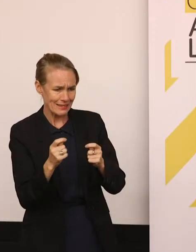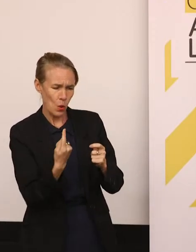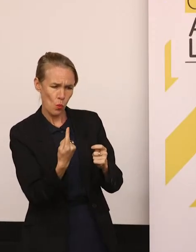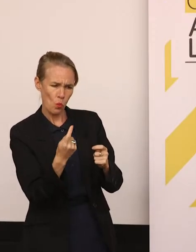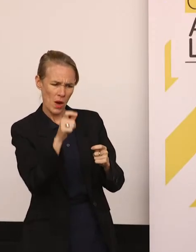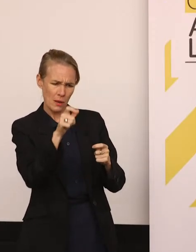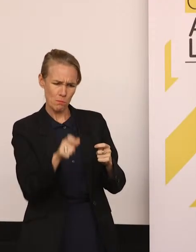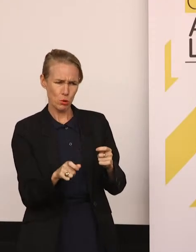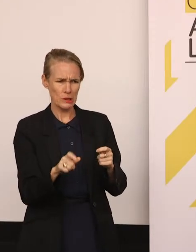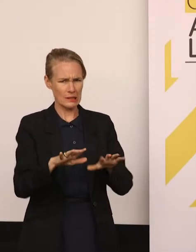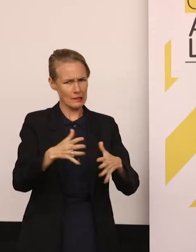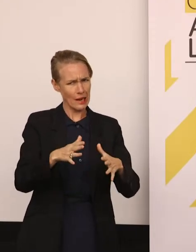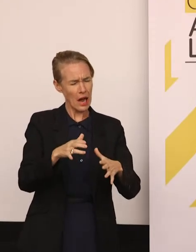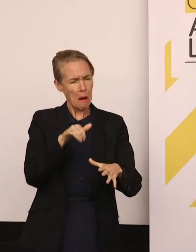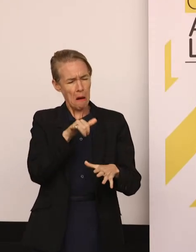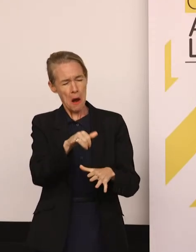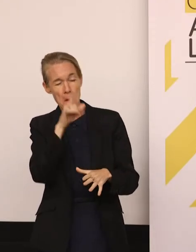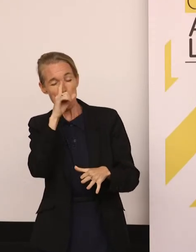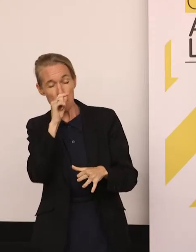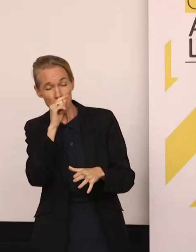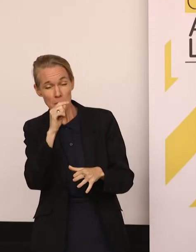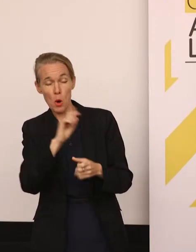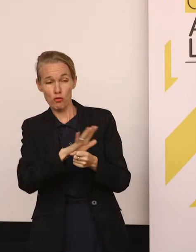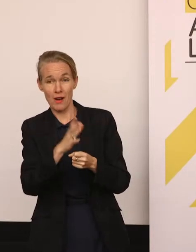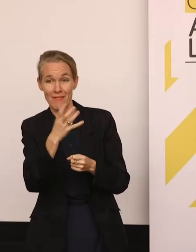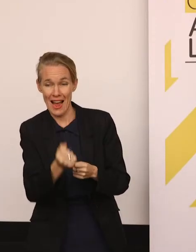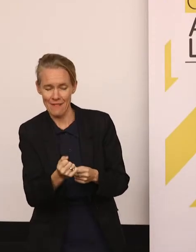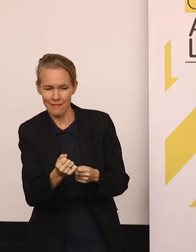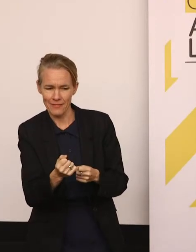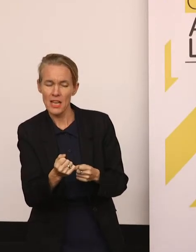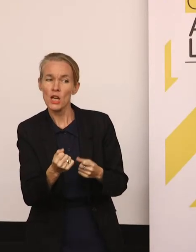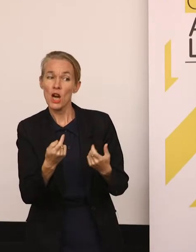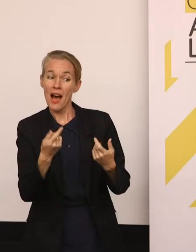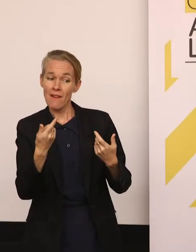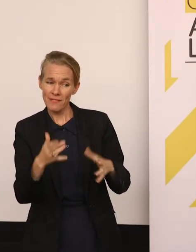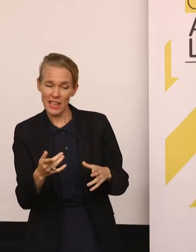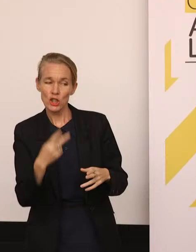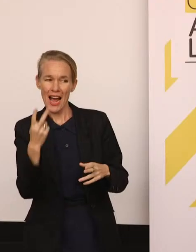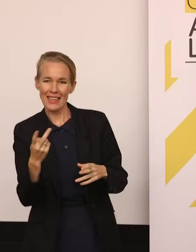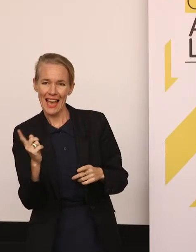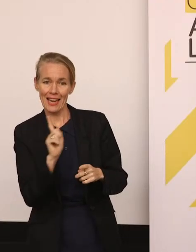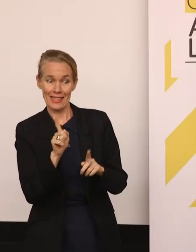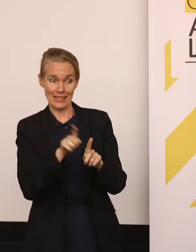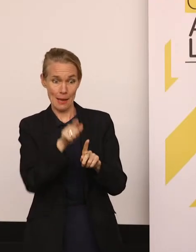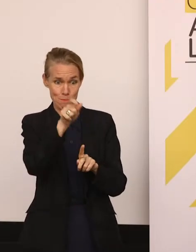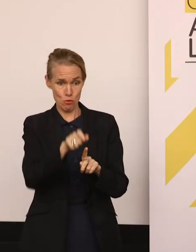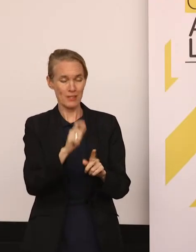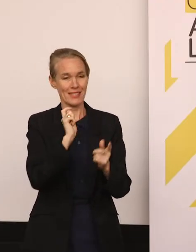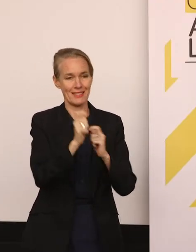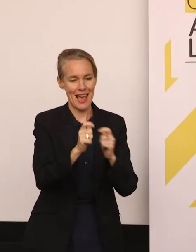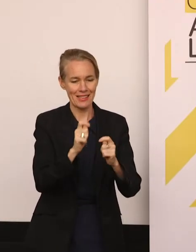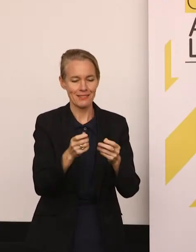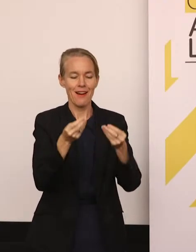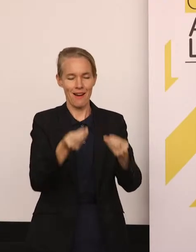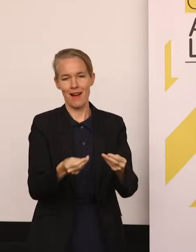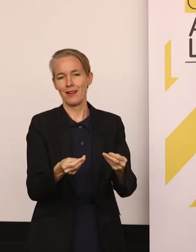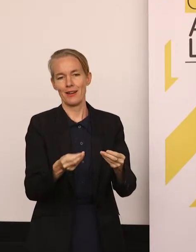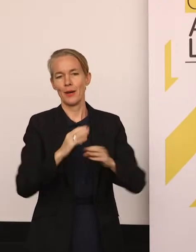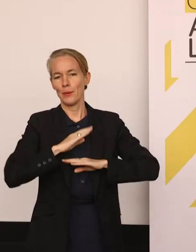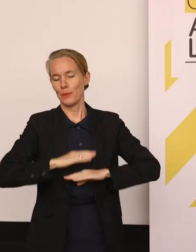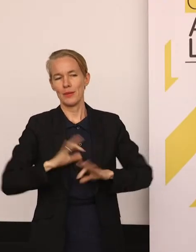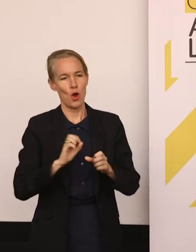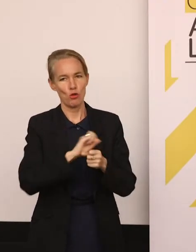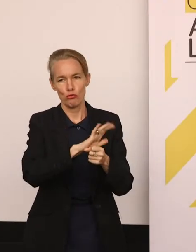very weak positive, it was retested and revalidated. What I can say in this case is that